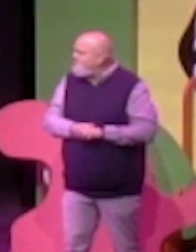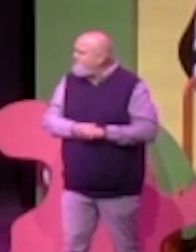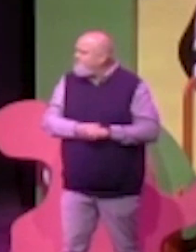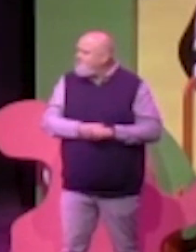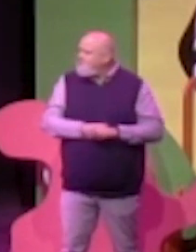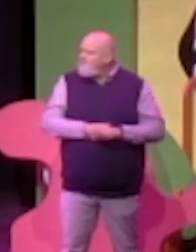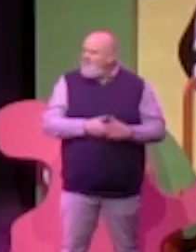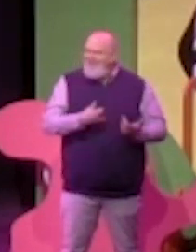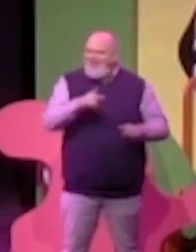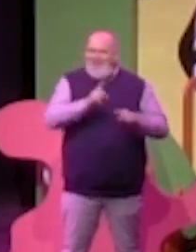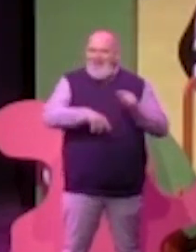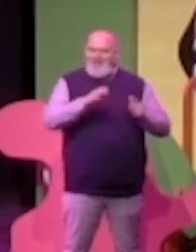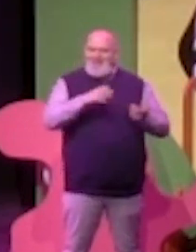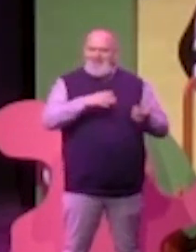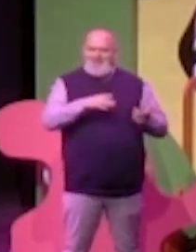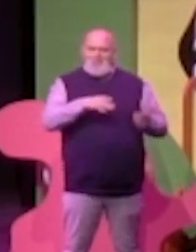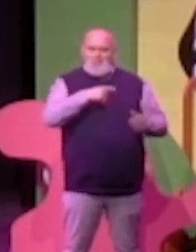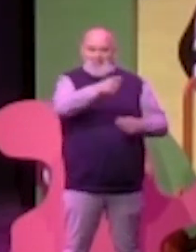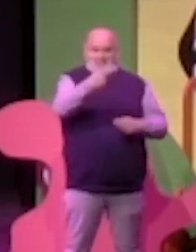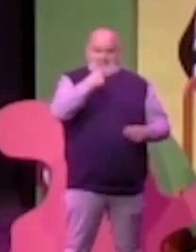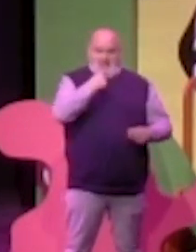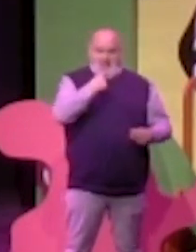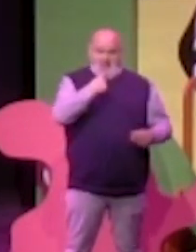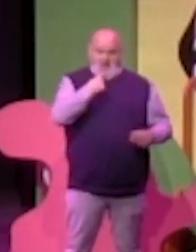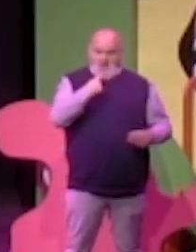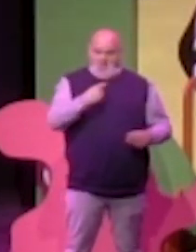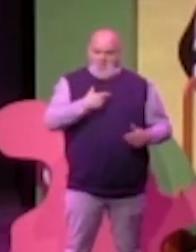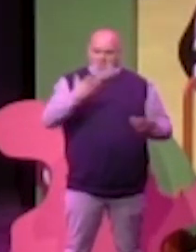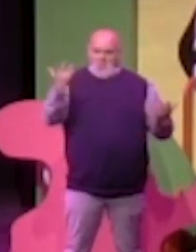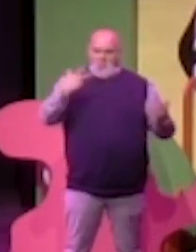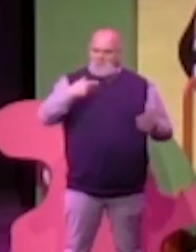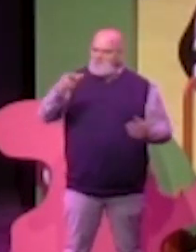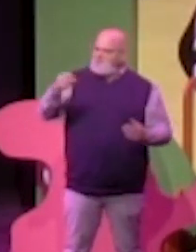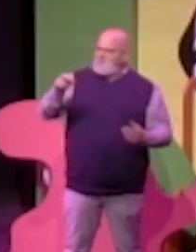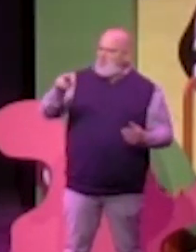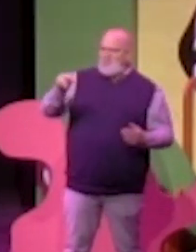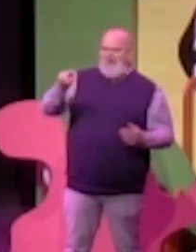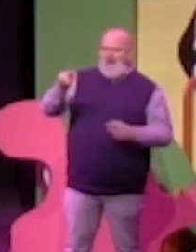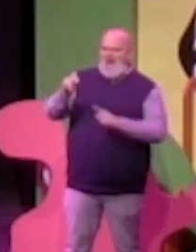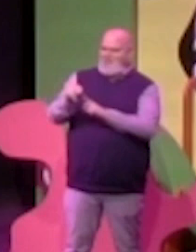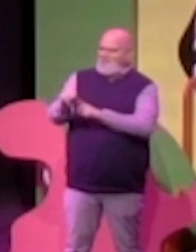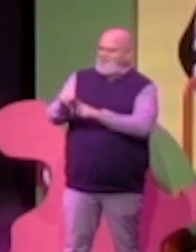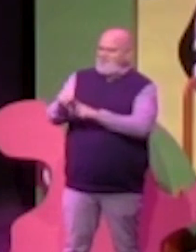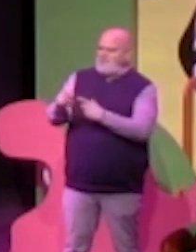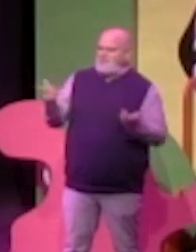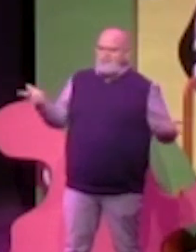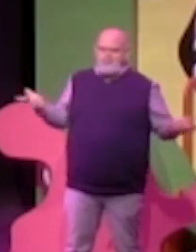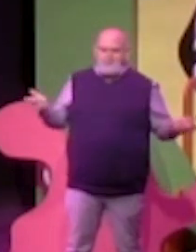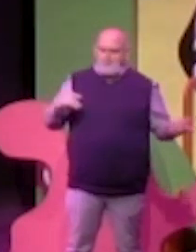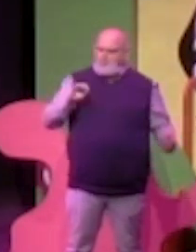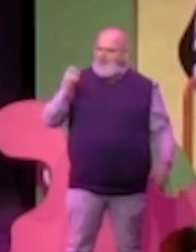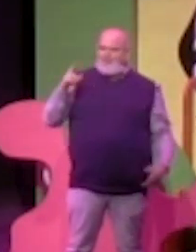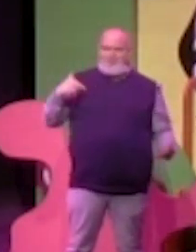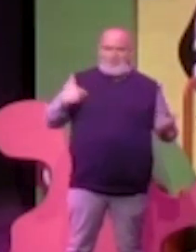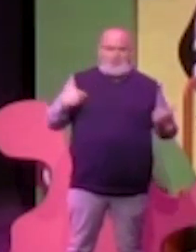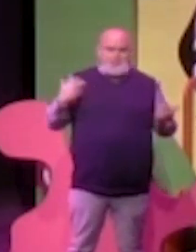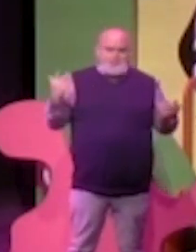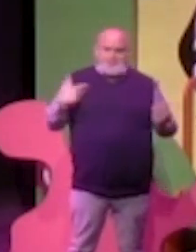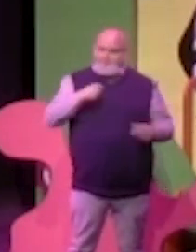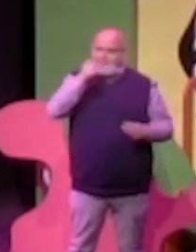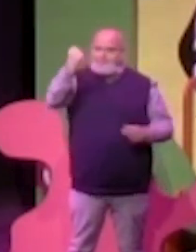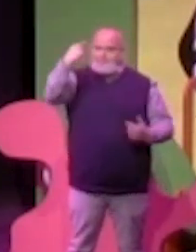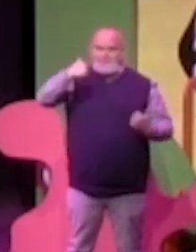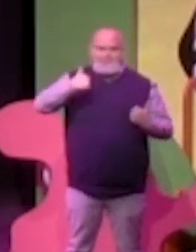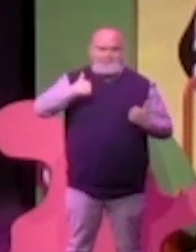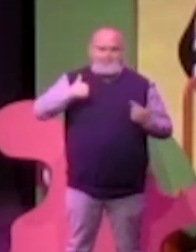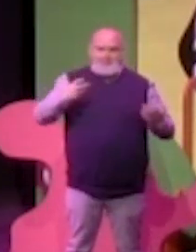I can't even identify with when you guys say, you know, what's the pronoun that you want to go by? It's like, Jennifer, you know? I'm just